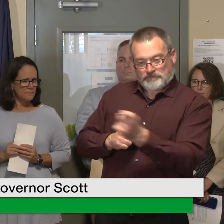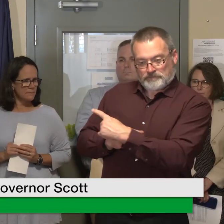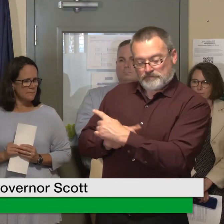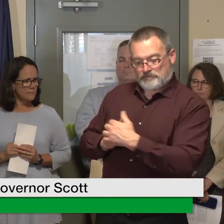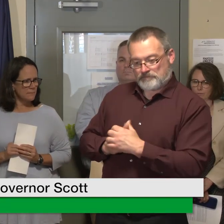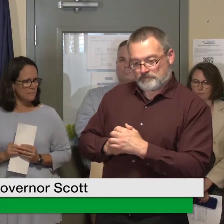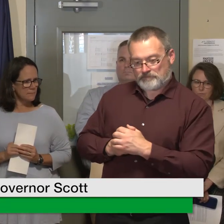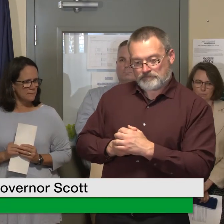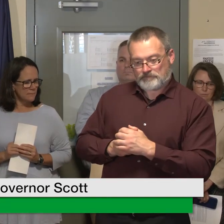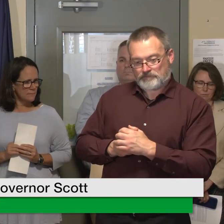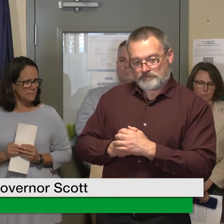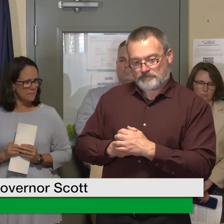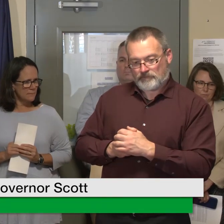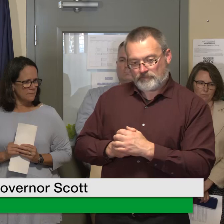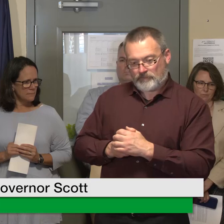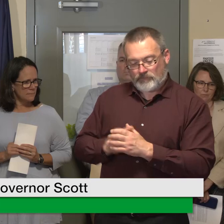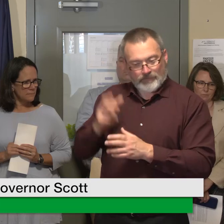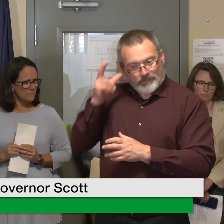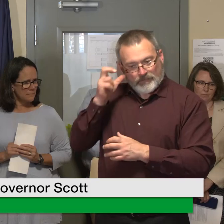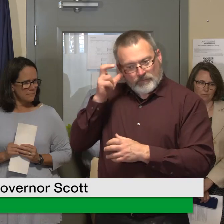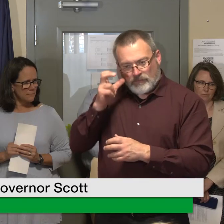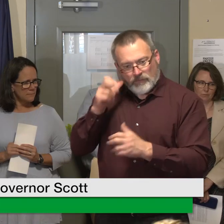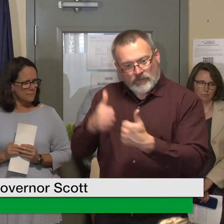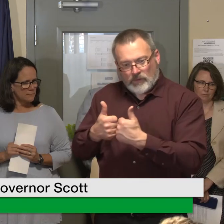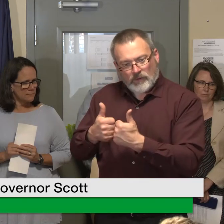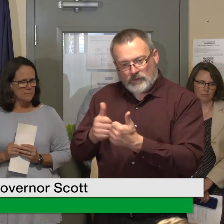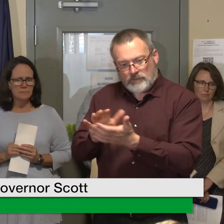Magazine. Following on that, what Pat Moulton said,